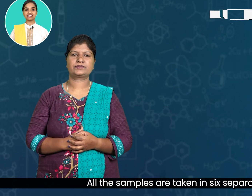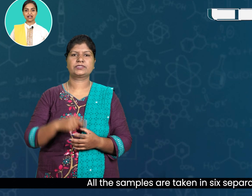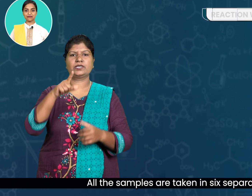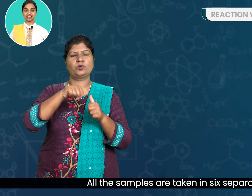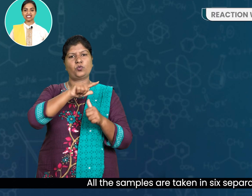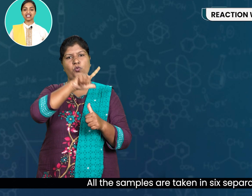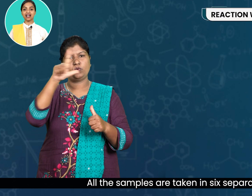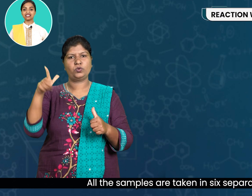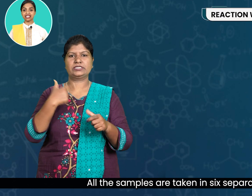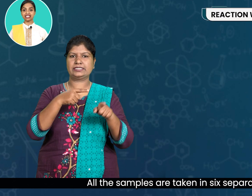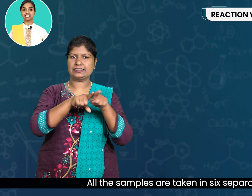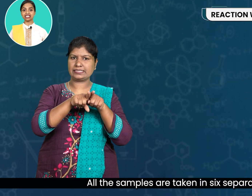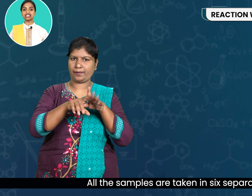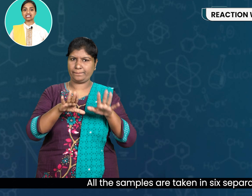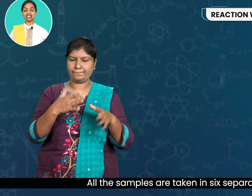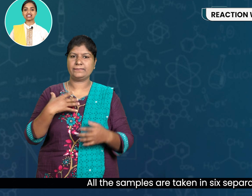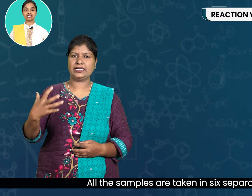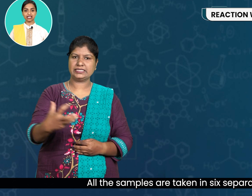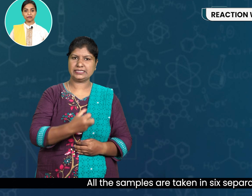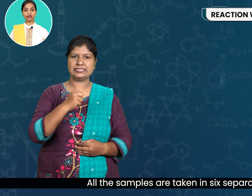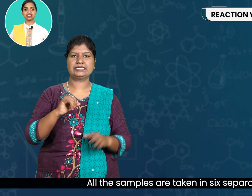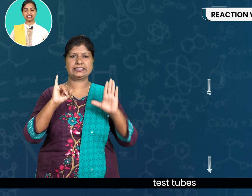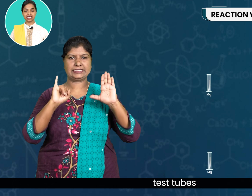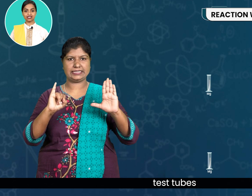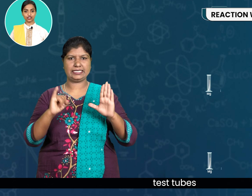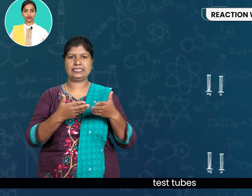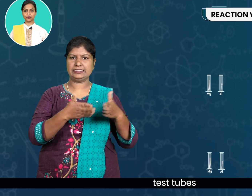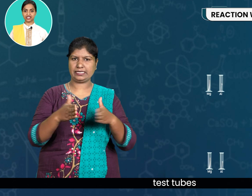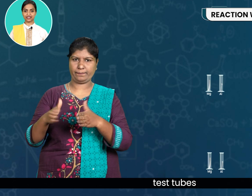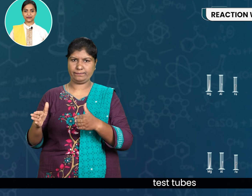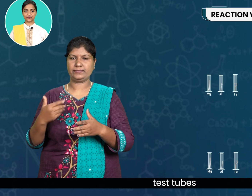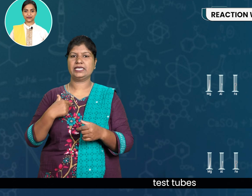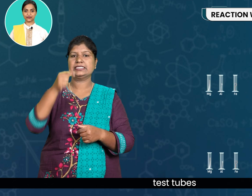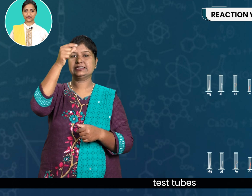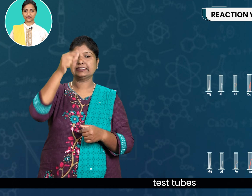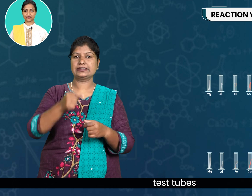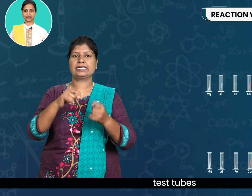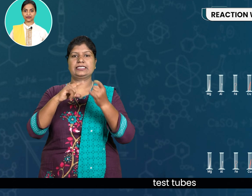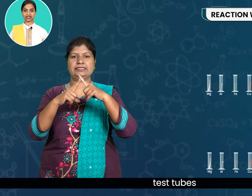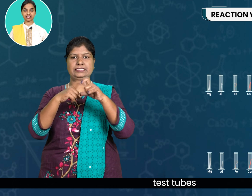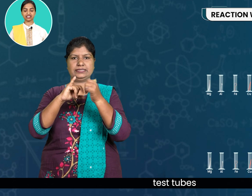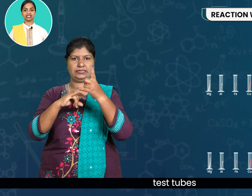All the samples are taken in 6 separate test tubes.